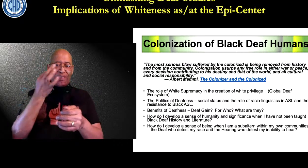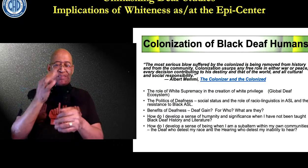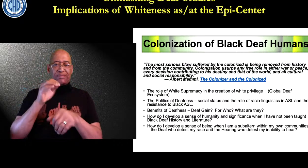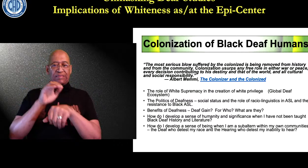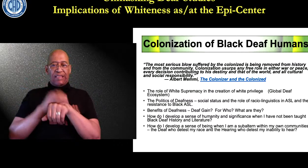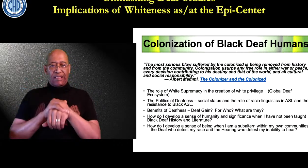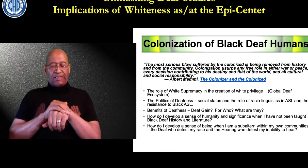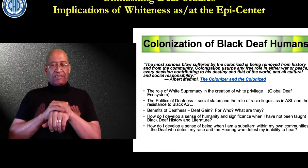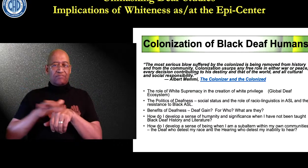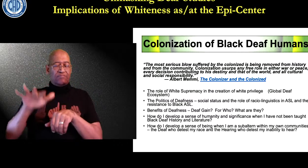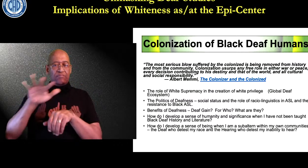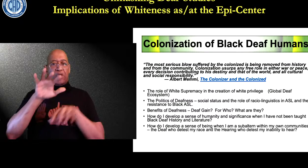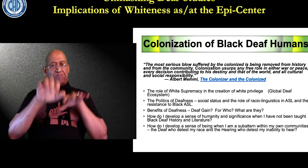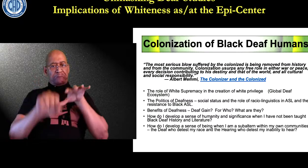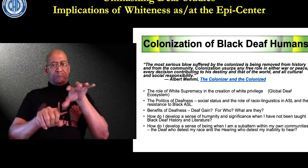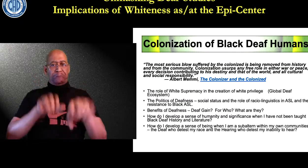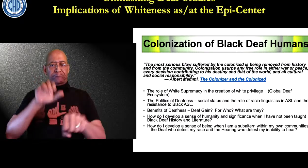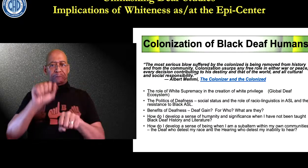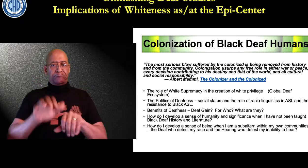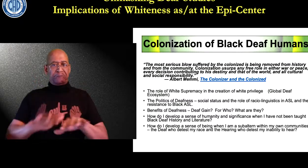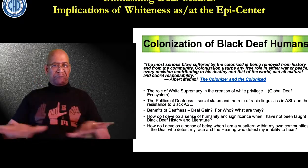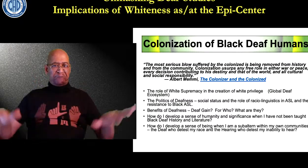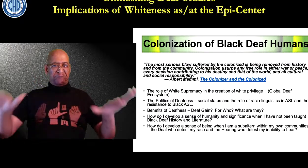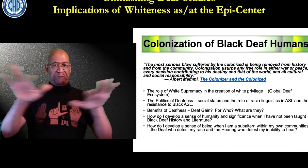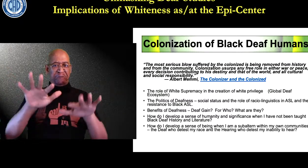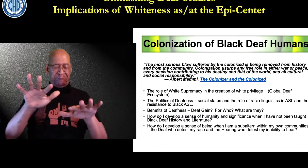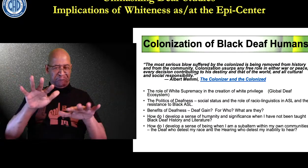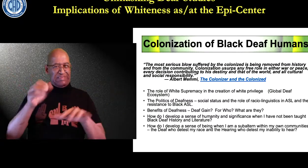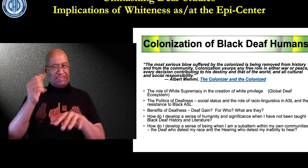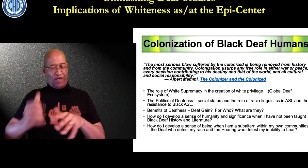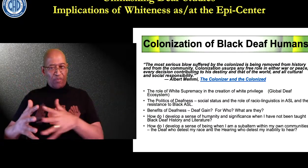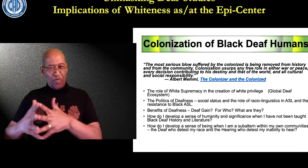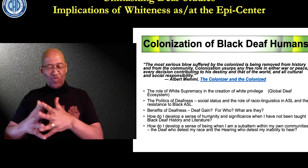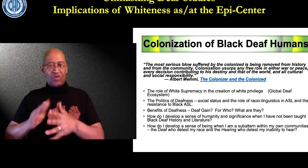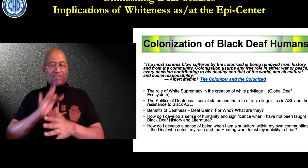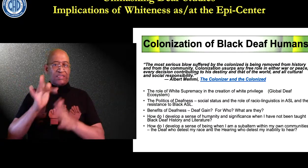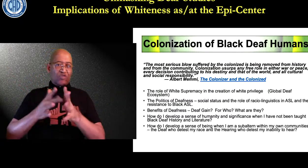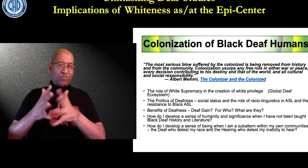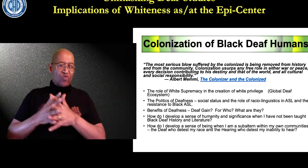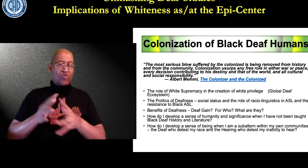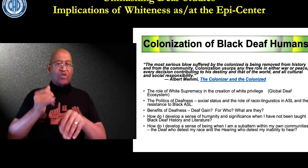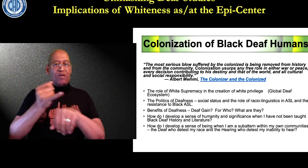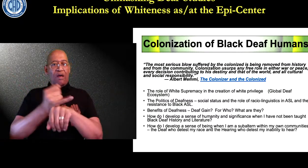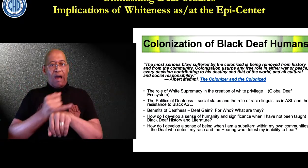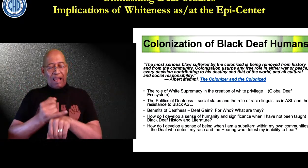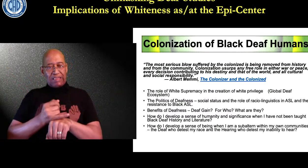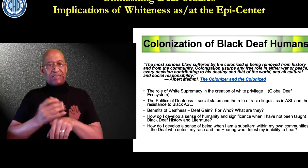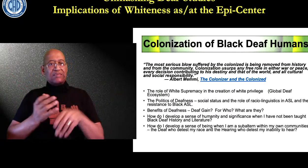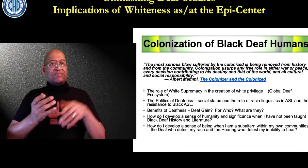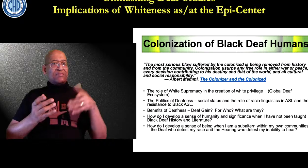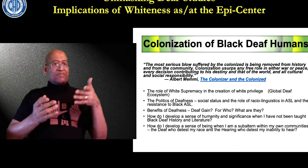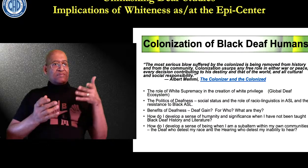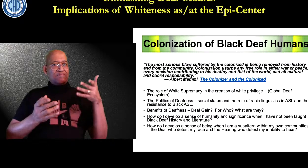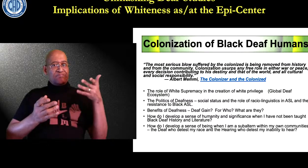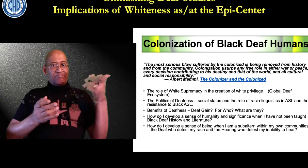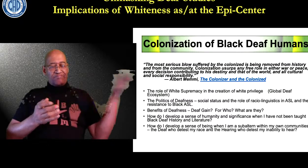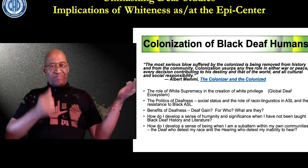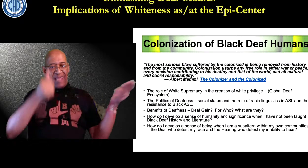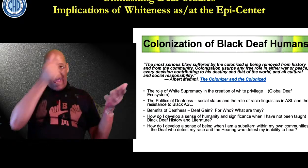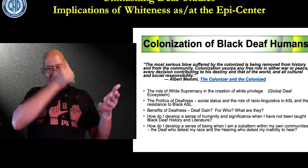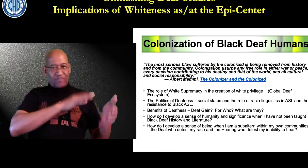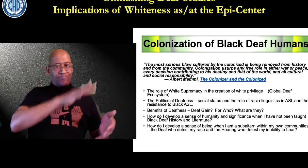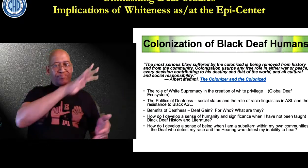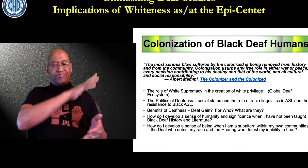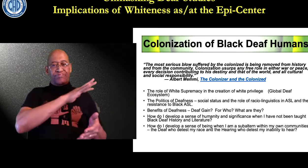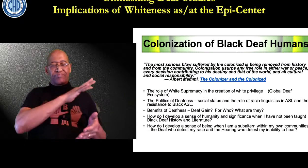The colonization is there for the European portions of the white race there in